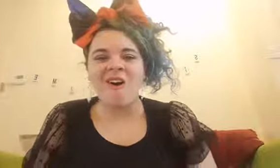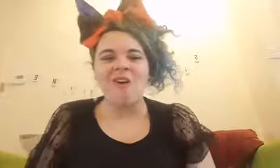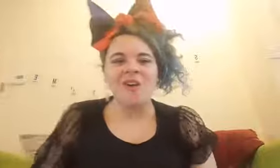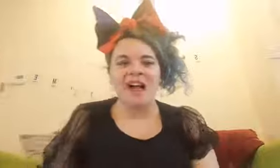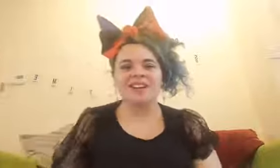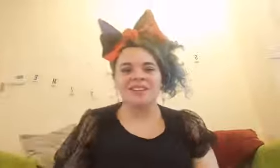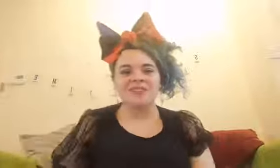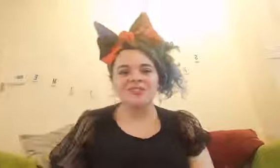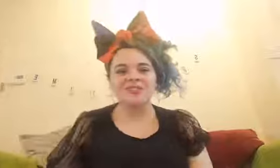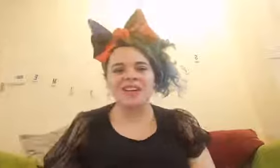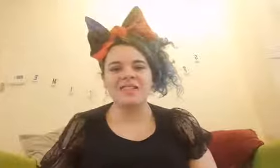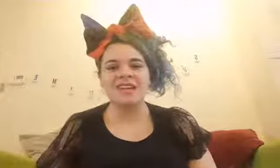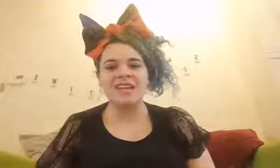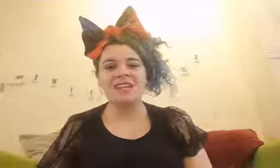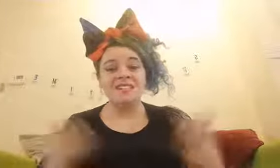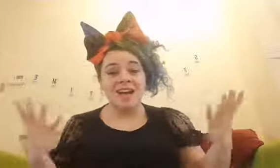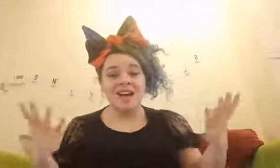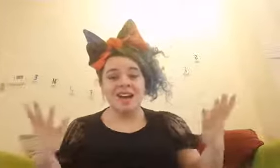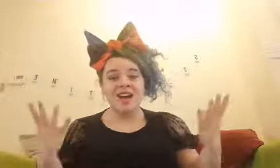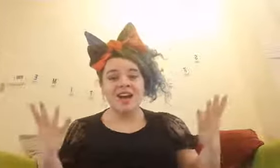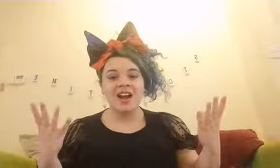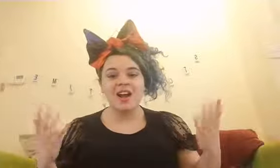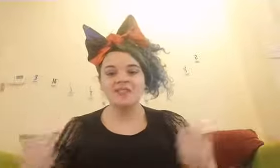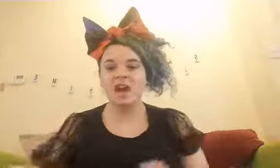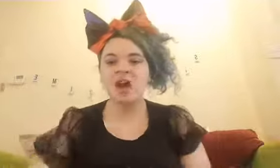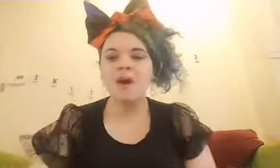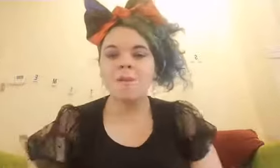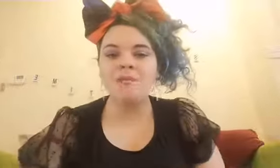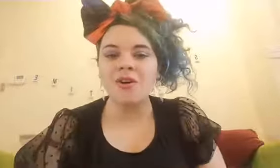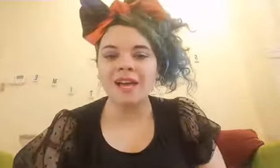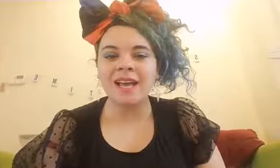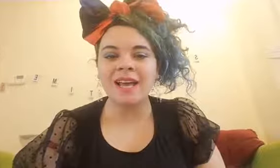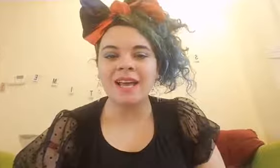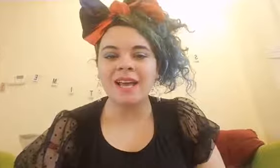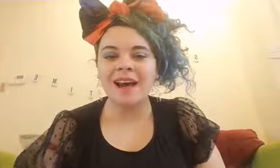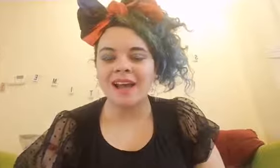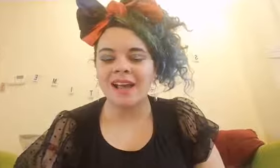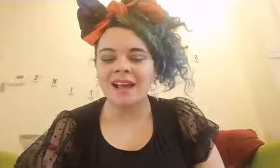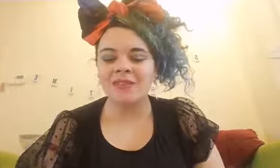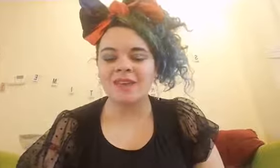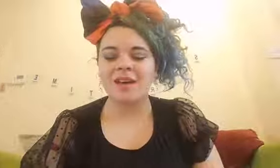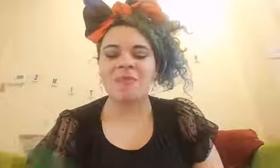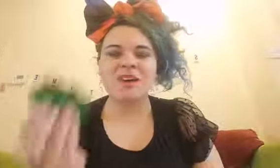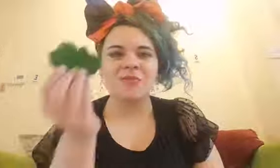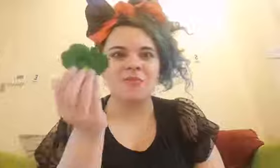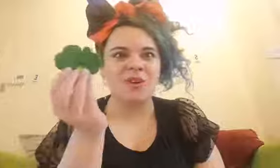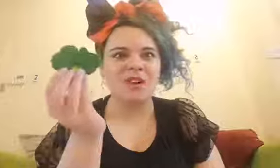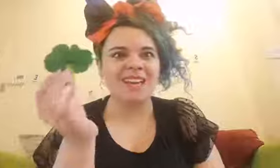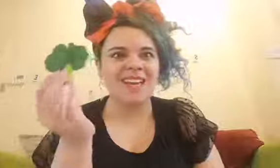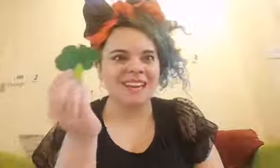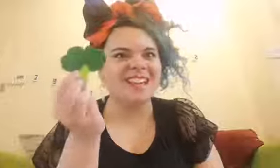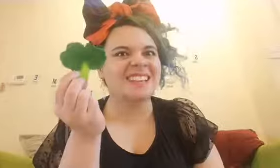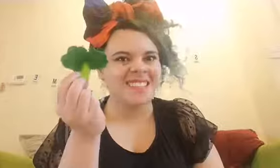Toad in the hole, and onion gravy, tacos, broccoli. I love it, a bit of broccoli,